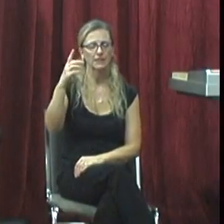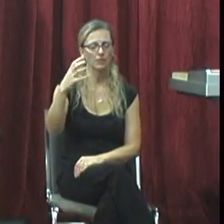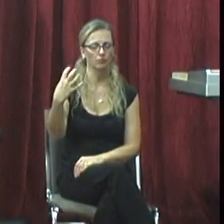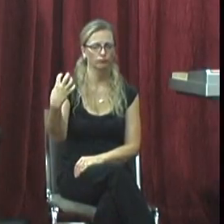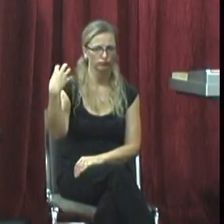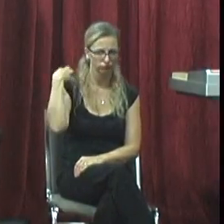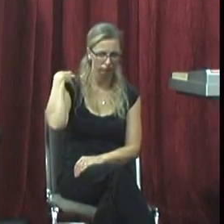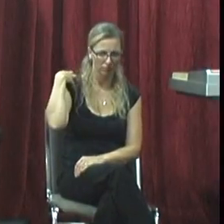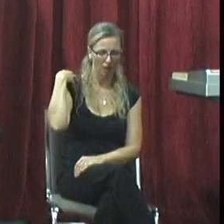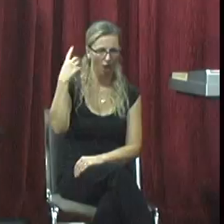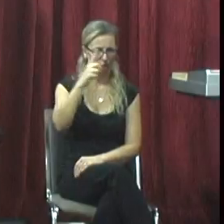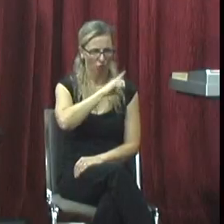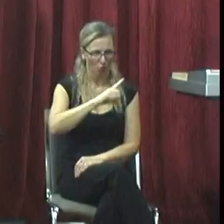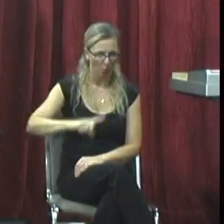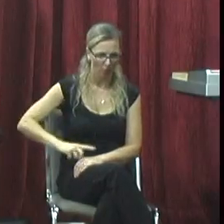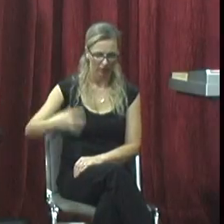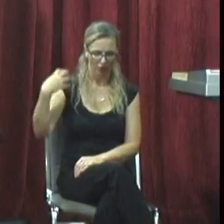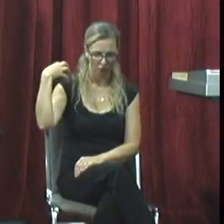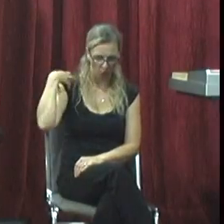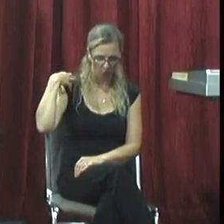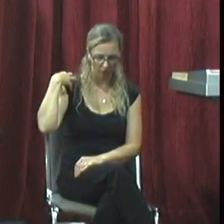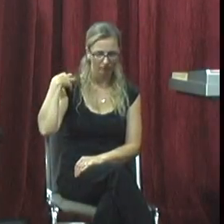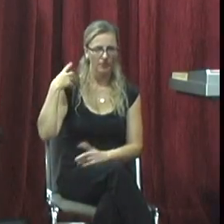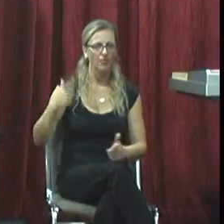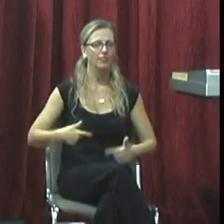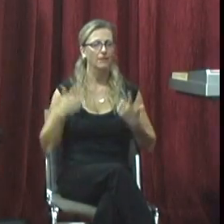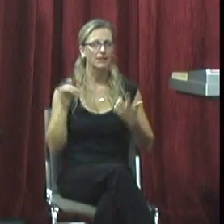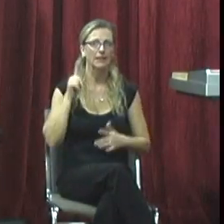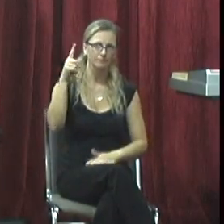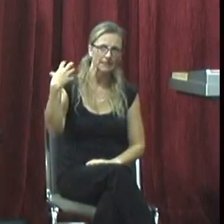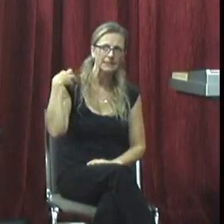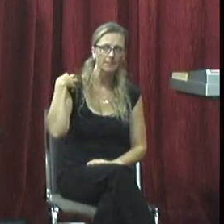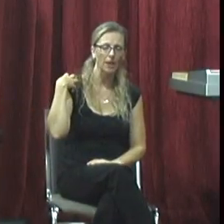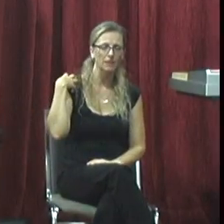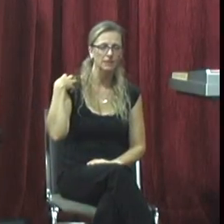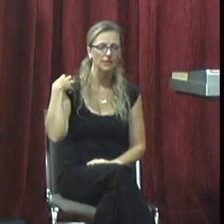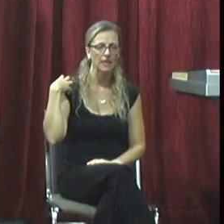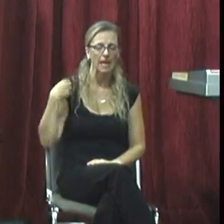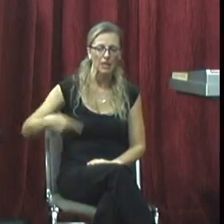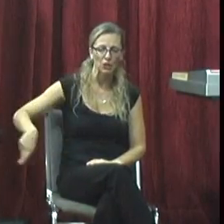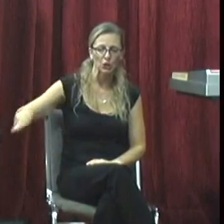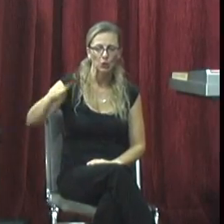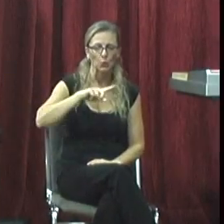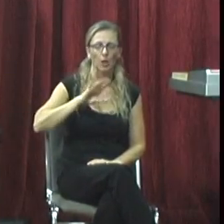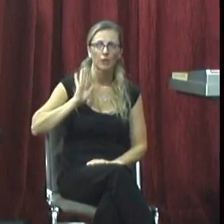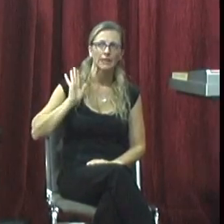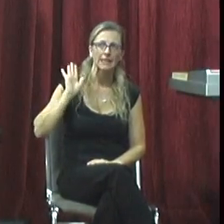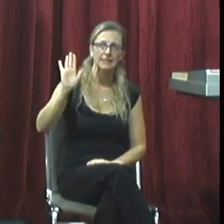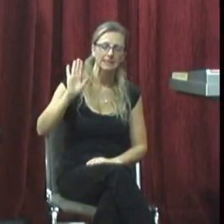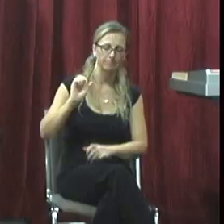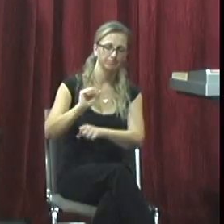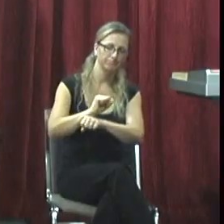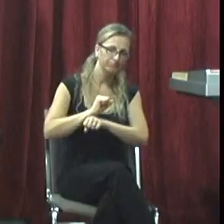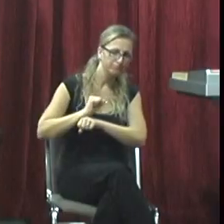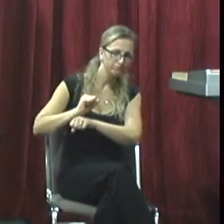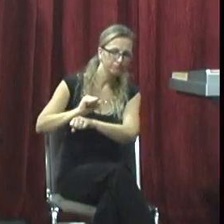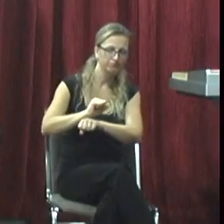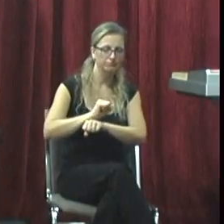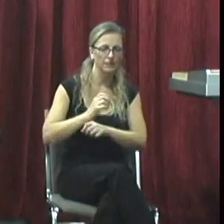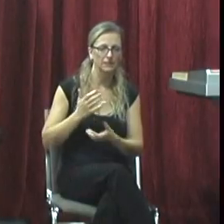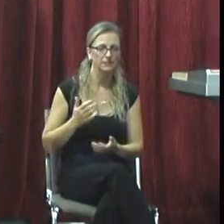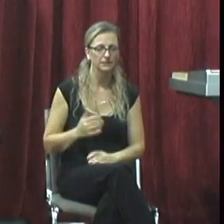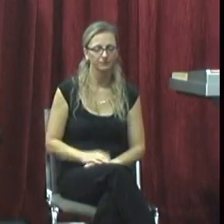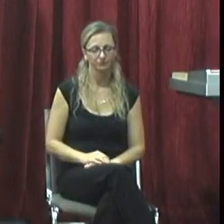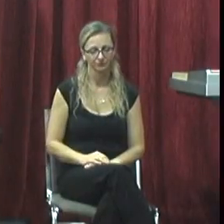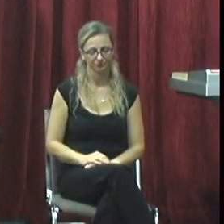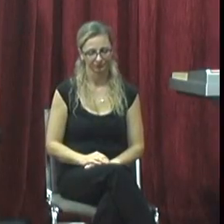Lord. It means living as if he's the boss and you are his bondservant. Now, I made